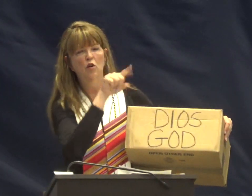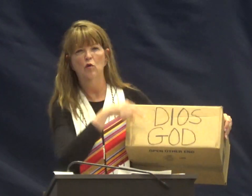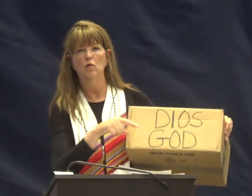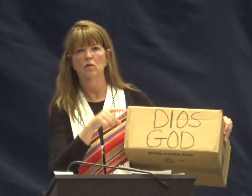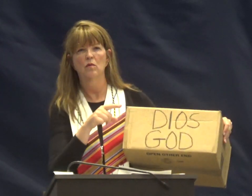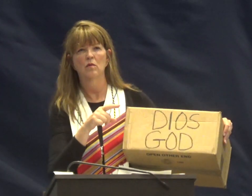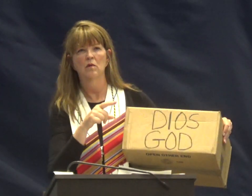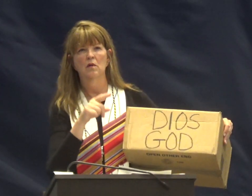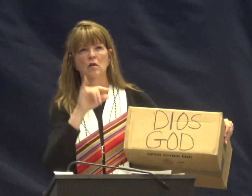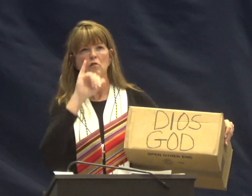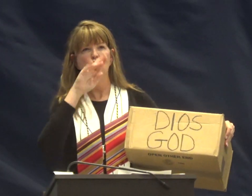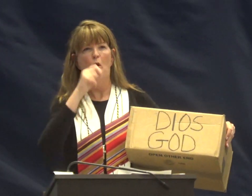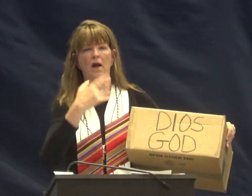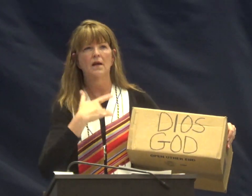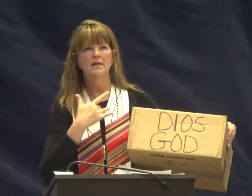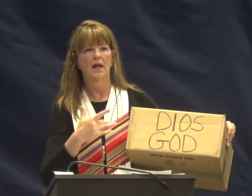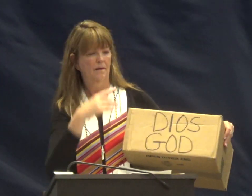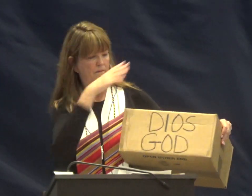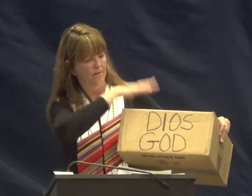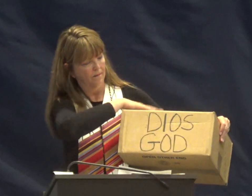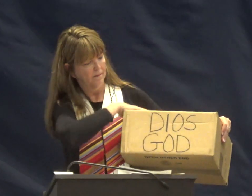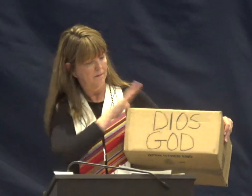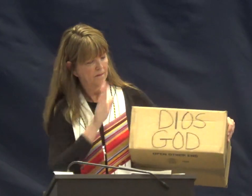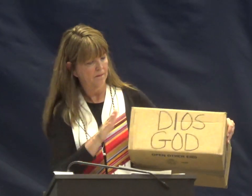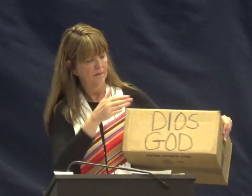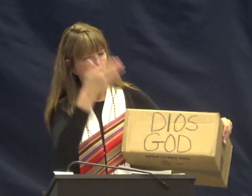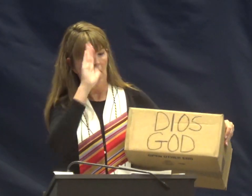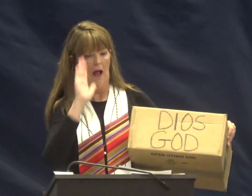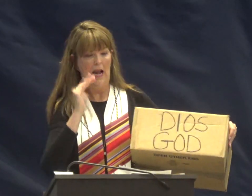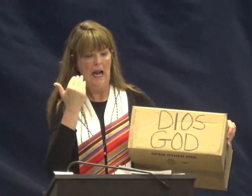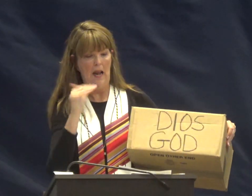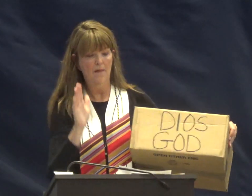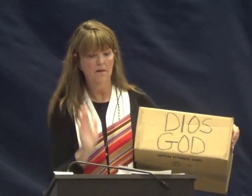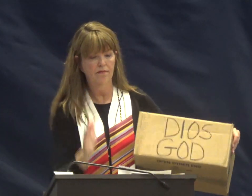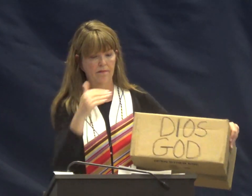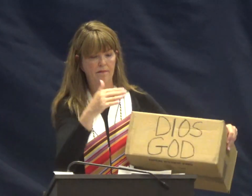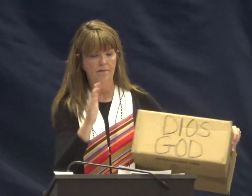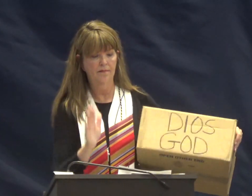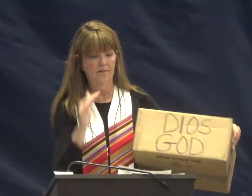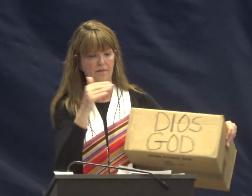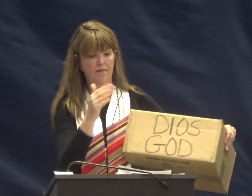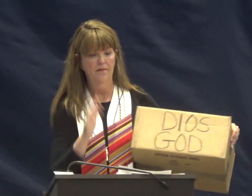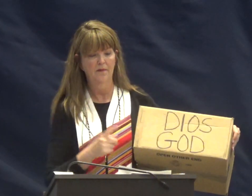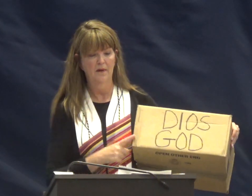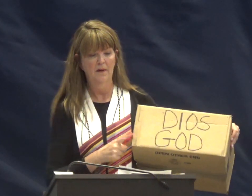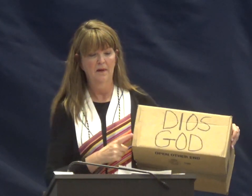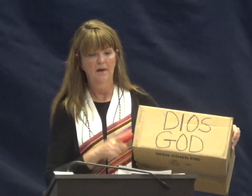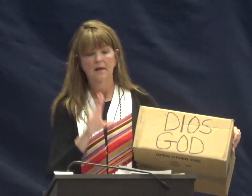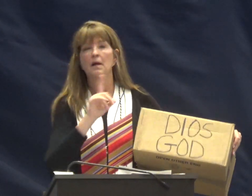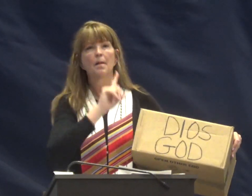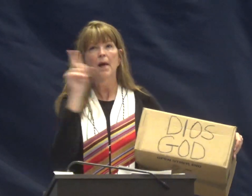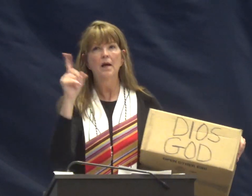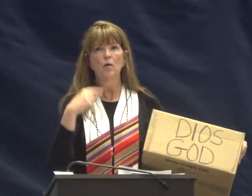He thought that God would not intervene with the Ninevites and save them. Jonah tried to keep God in the